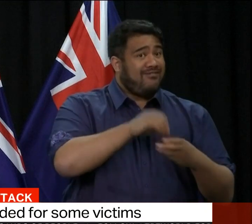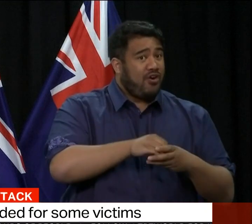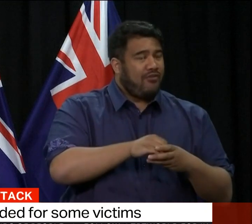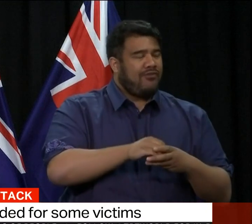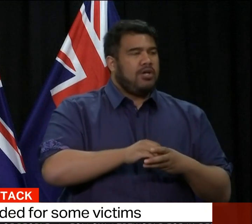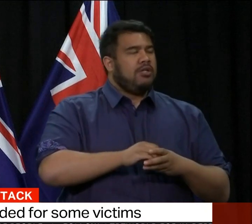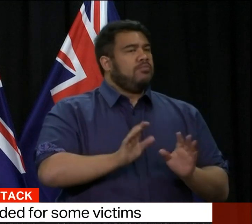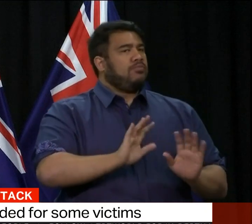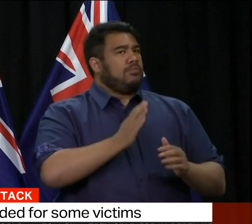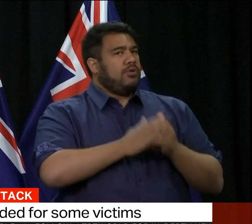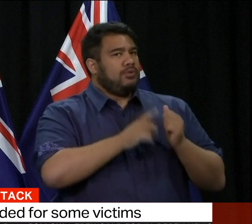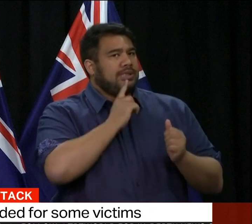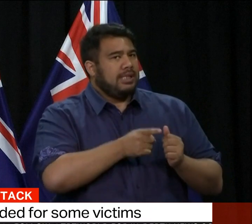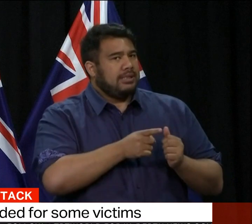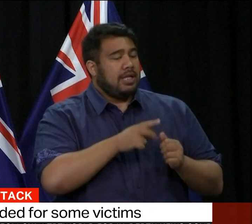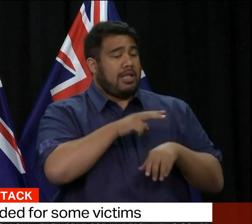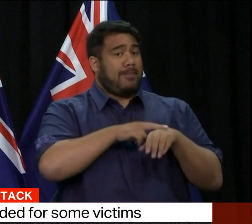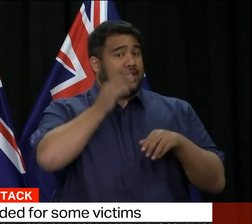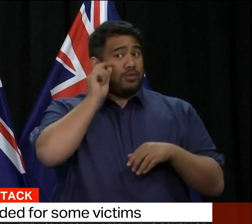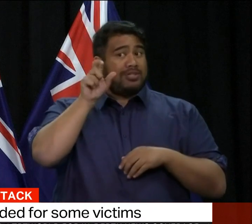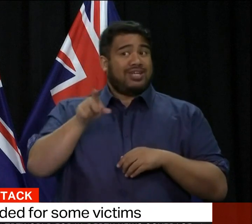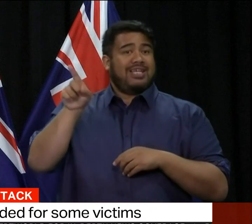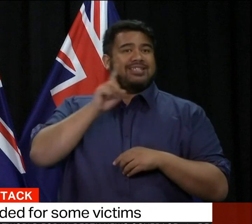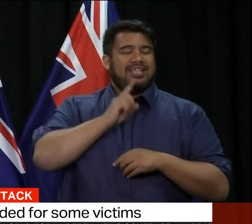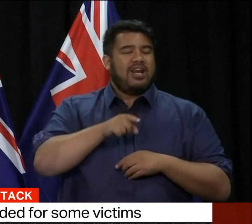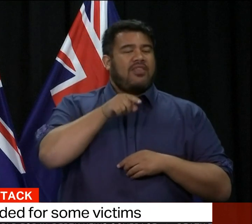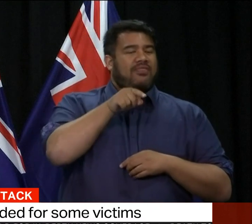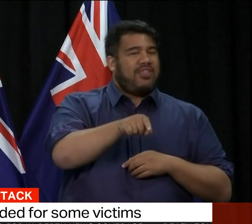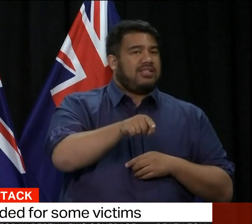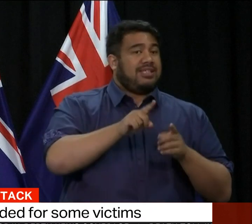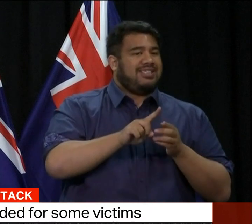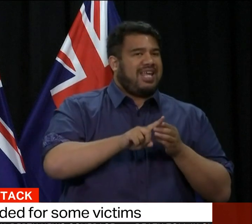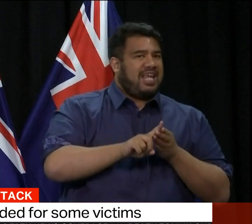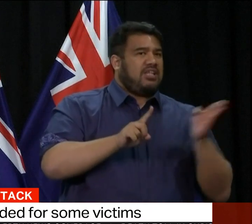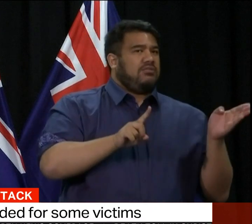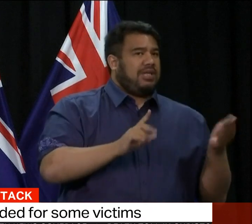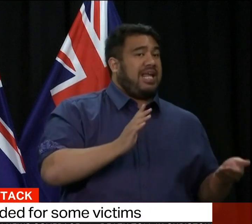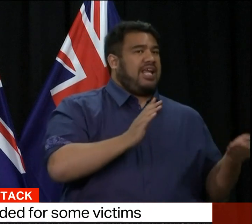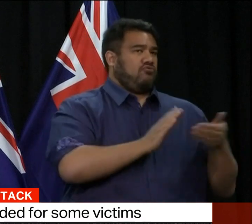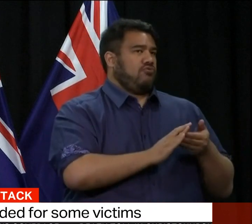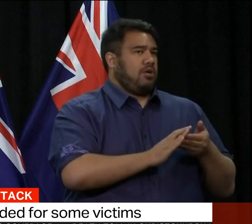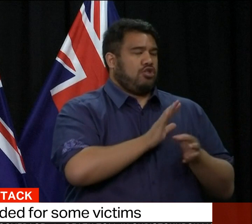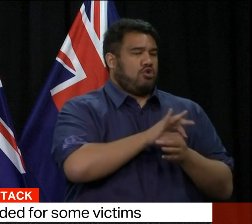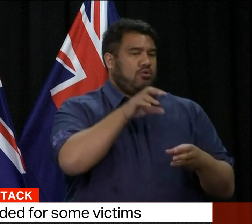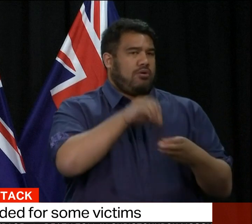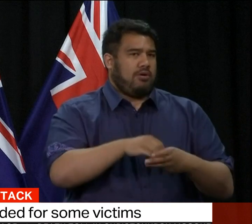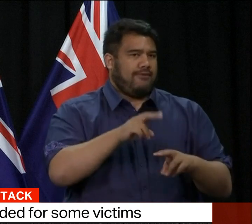As the police commissioner has said, this is tangential to the attack on Friday.